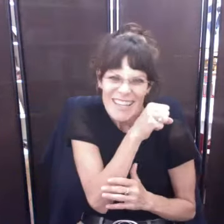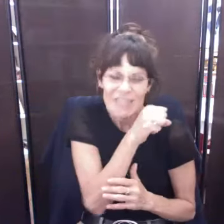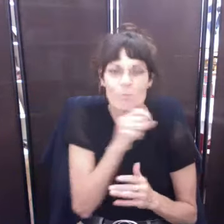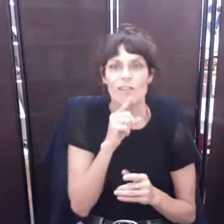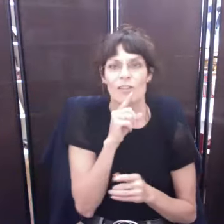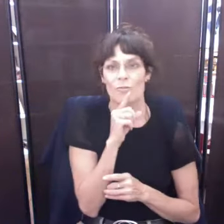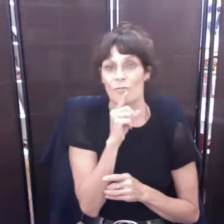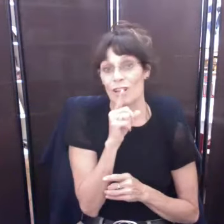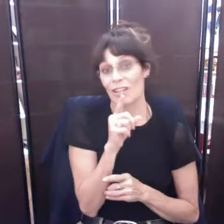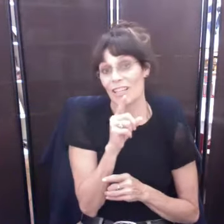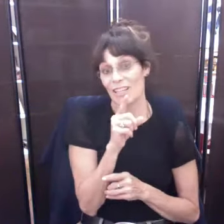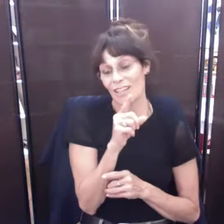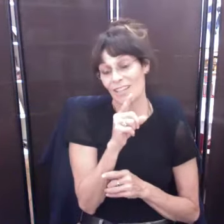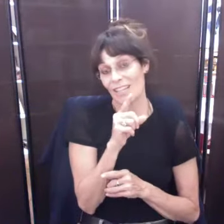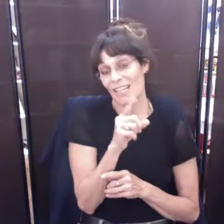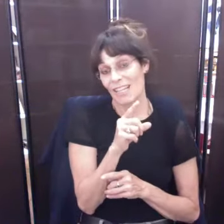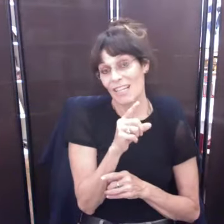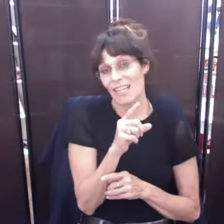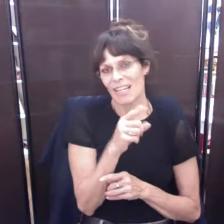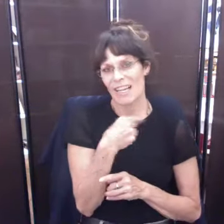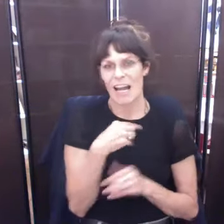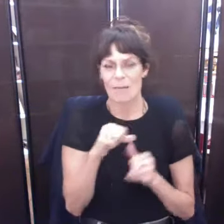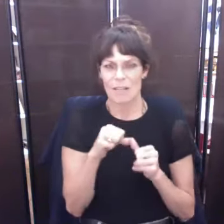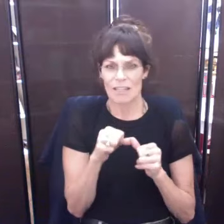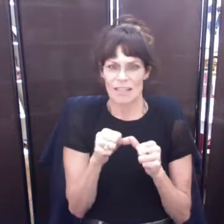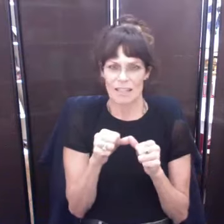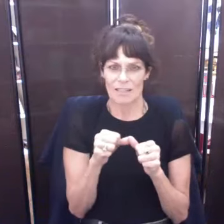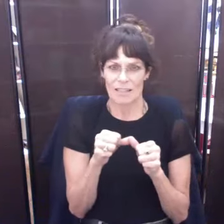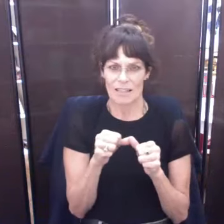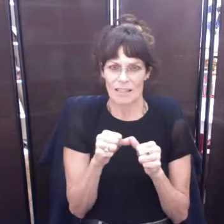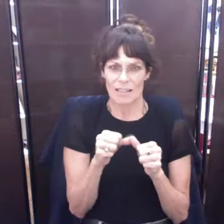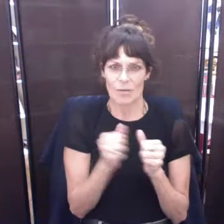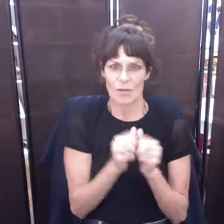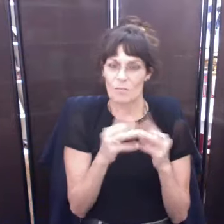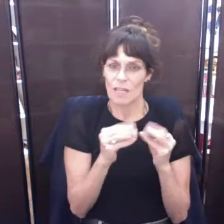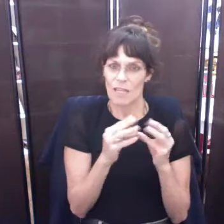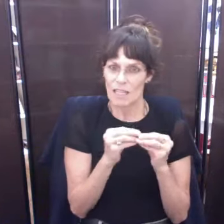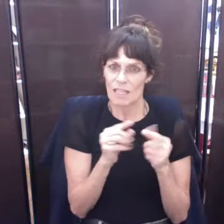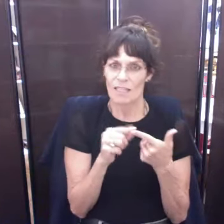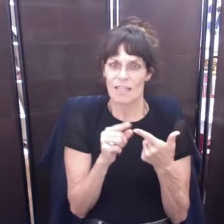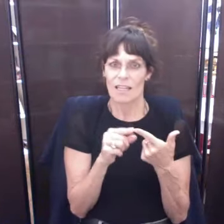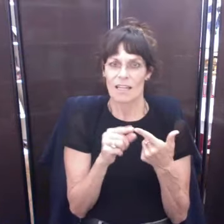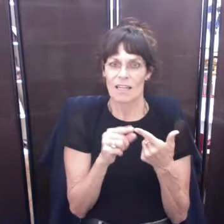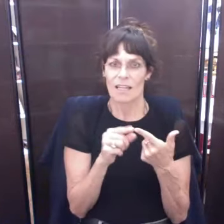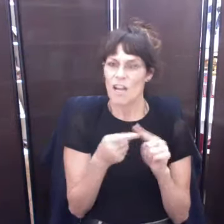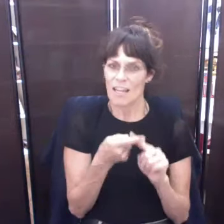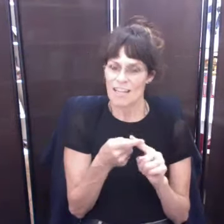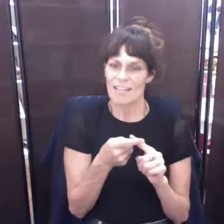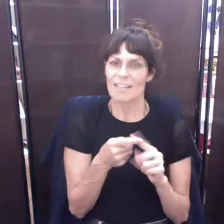thing is, like, I'm consistent, not only with meetings, not only with some of my friends, but with my sponsor.